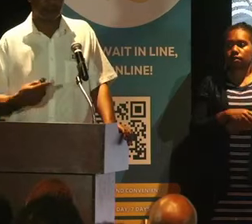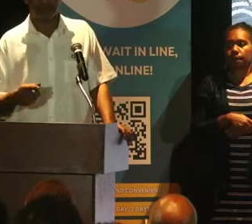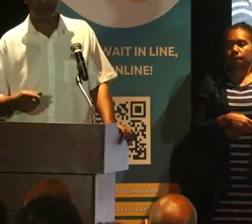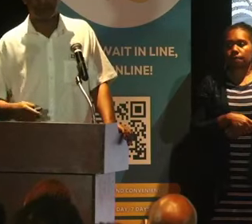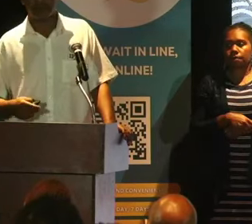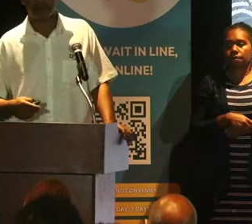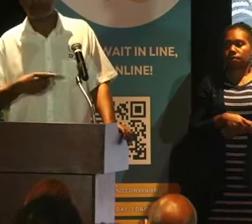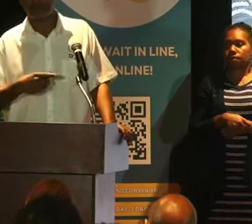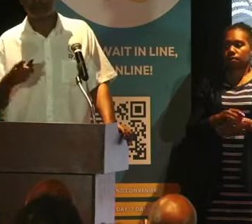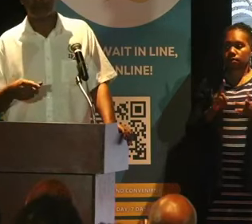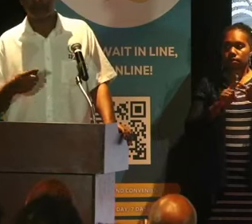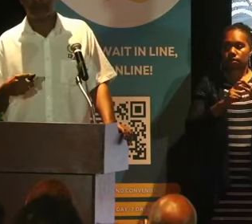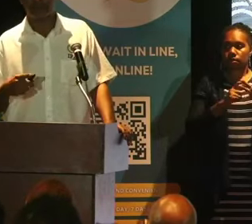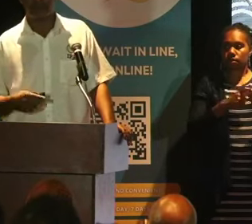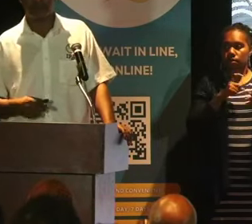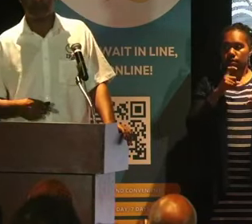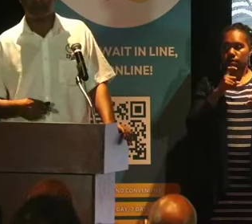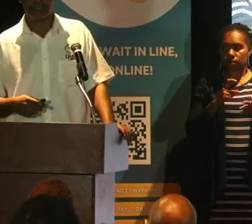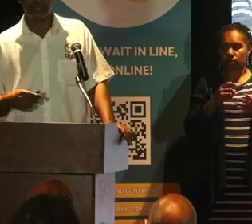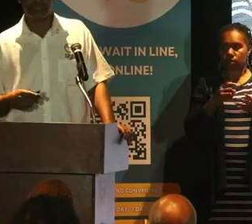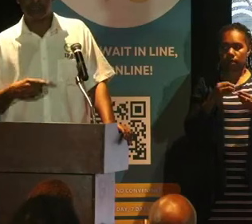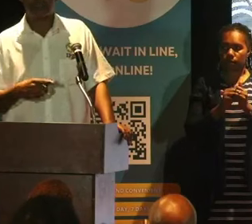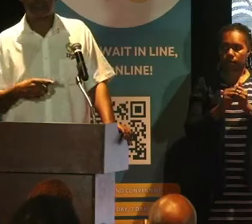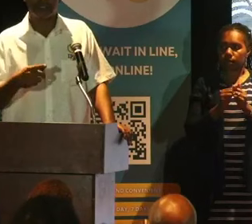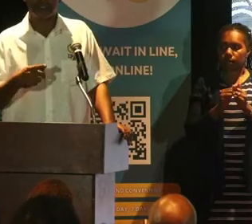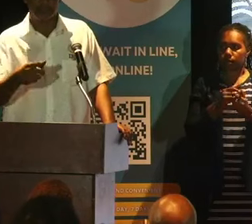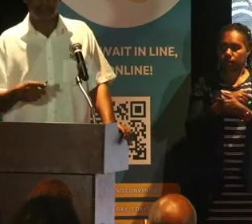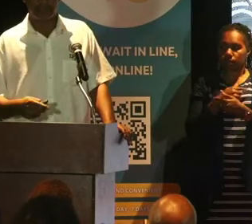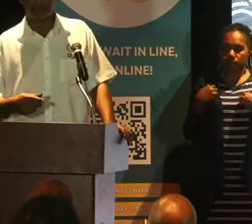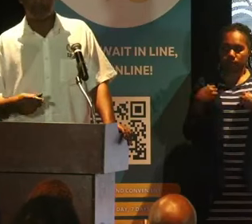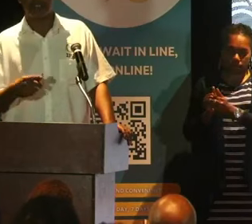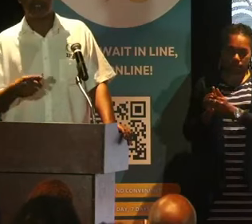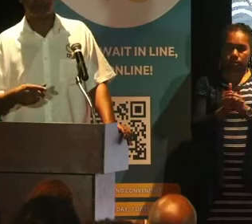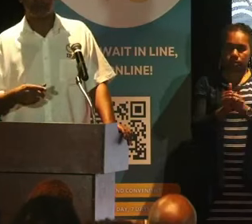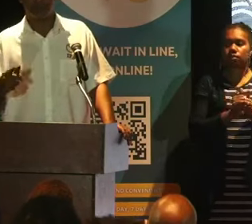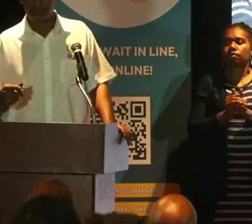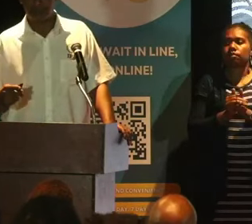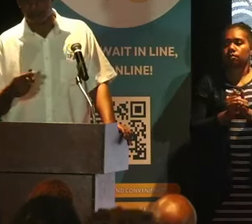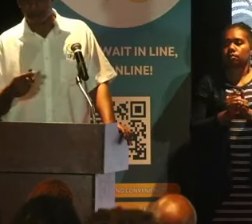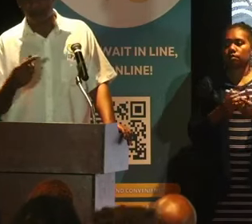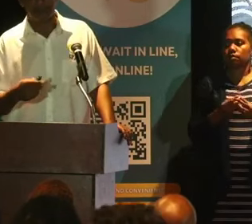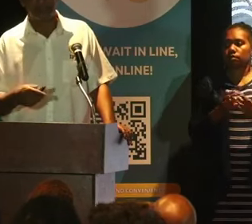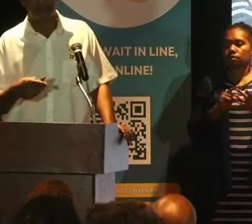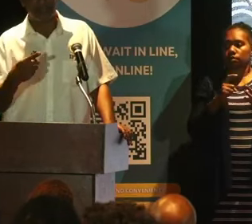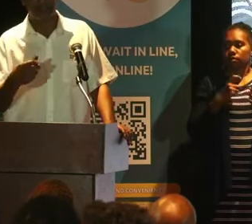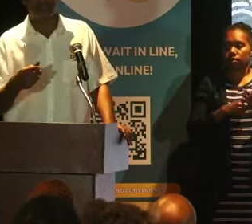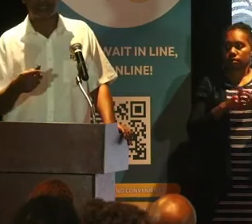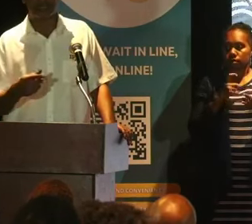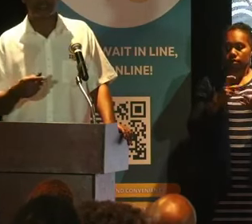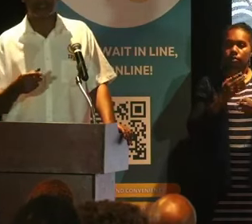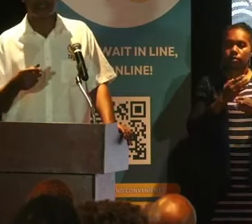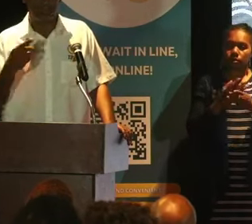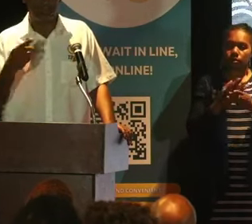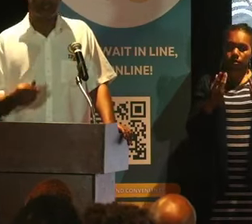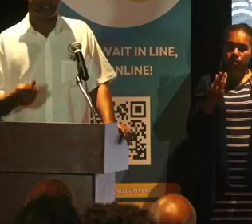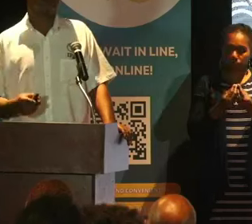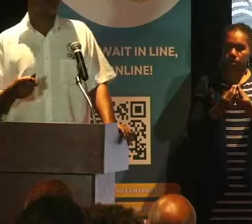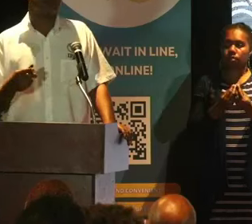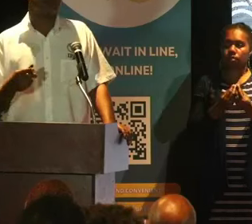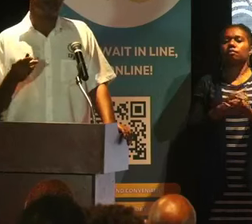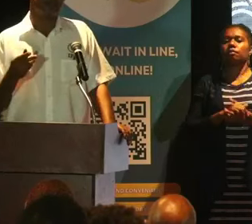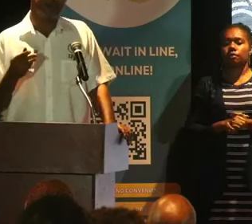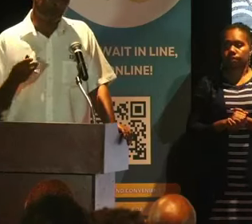partnership, we have a MOU. Those are some of the work in progress. But I don't want to, you know, preempt what is going to. What I'm basically saying is that,